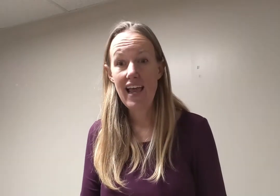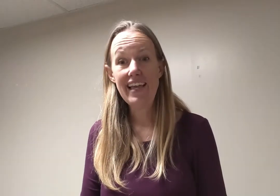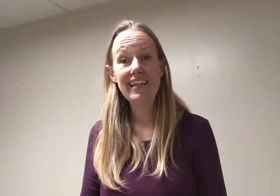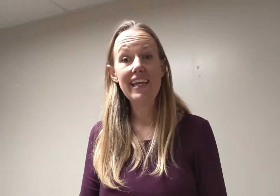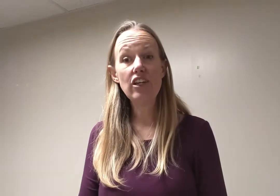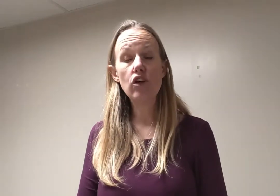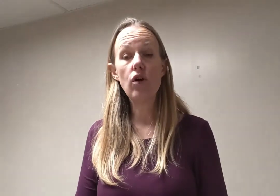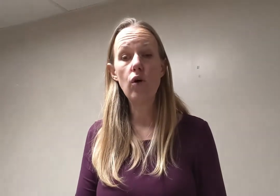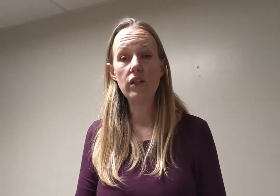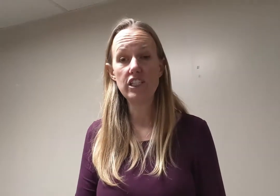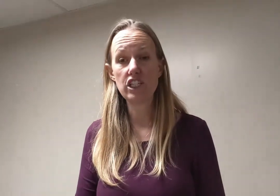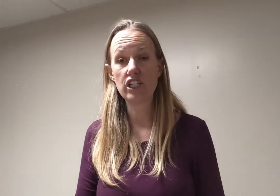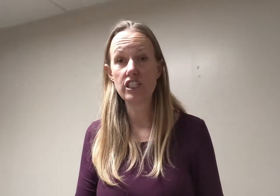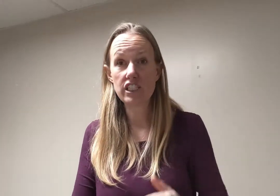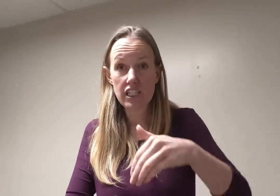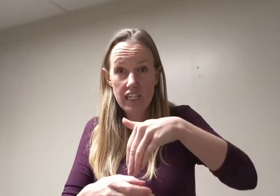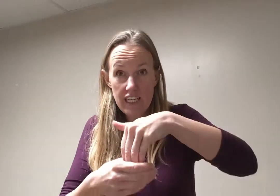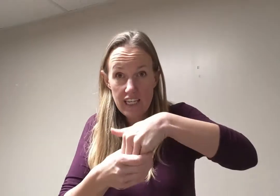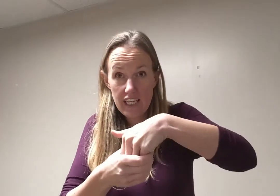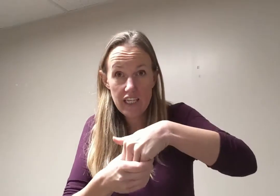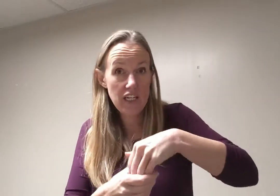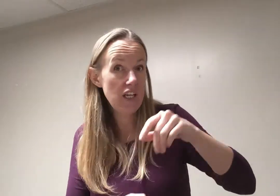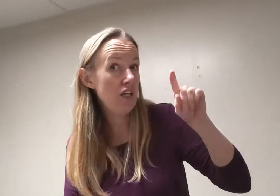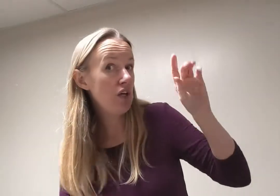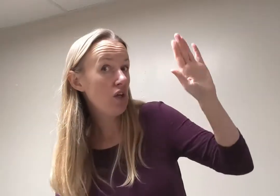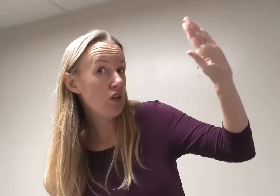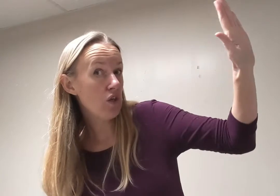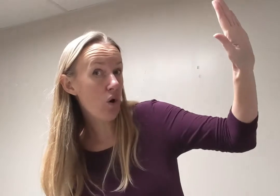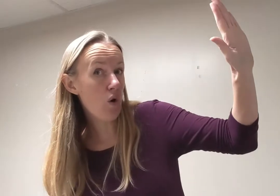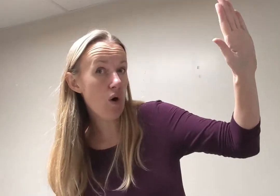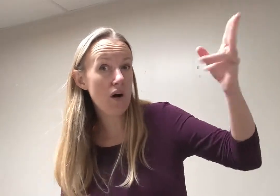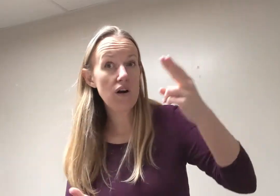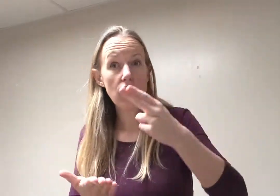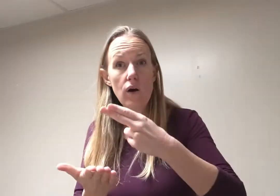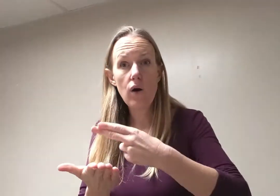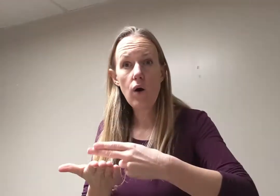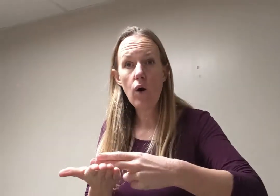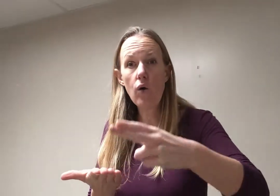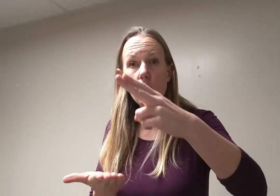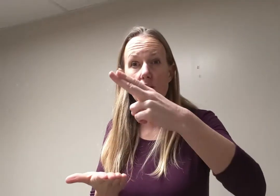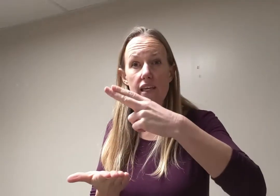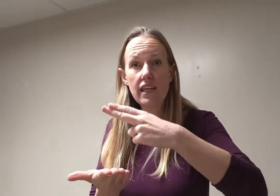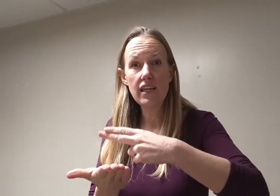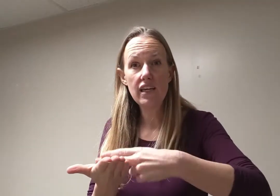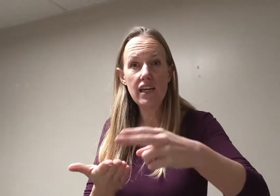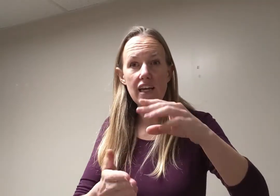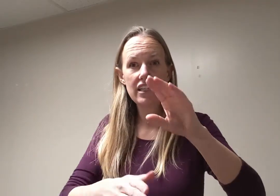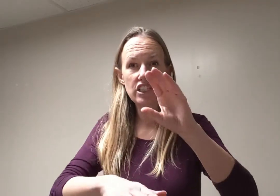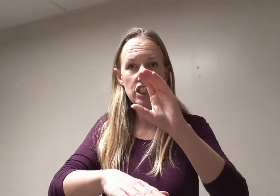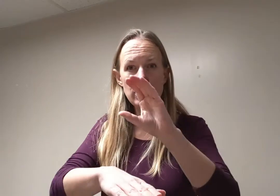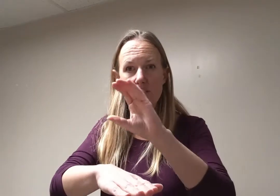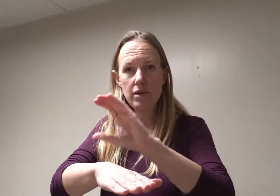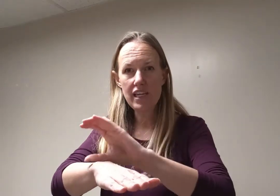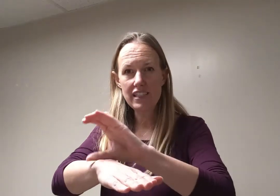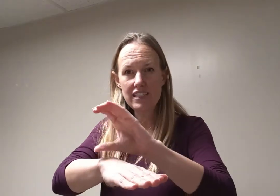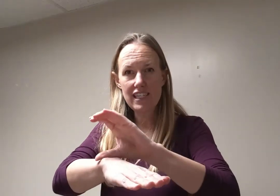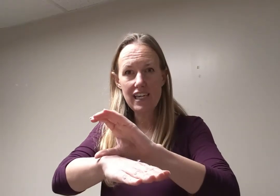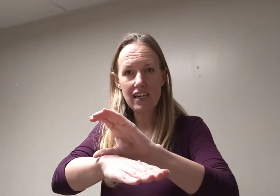And in your holy church, in your holy, and then church, you're making a C on